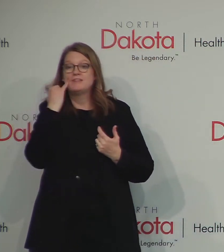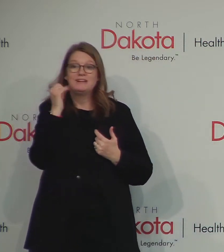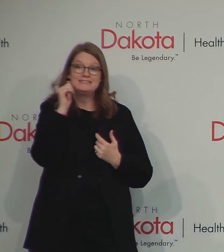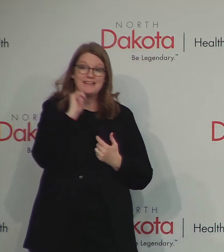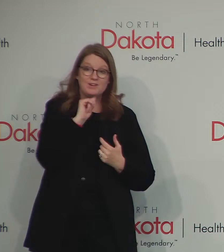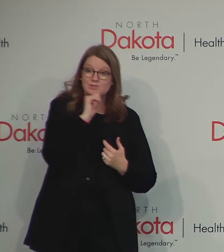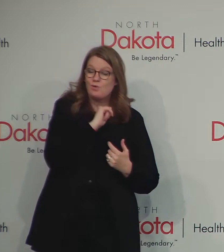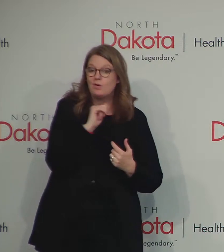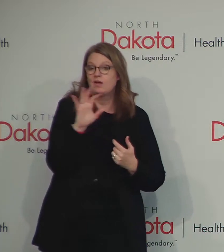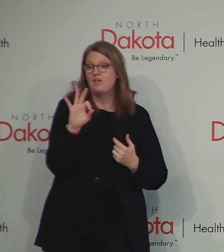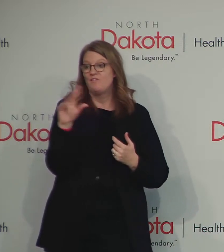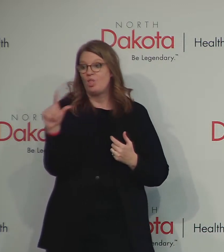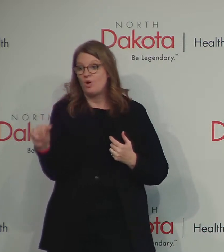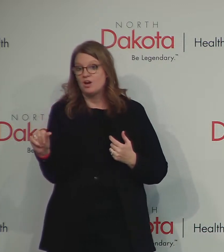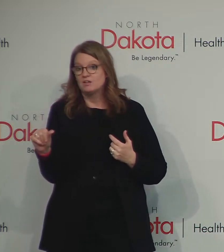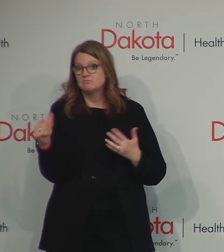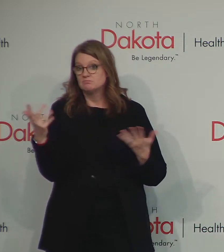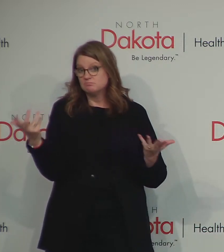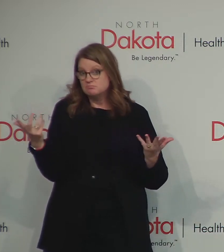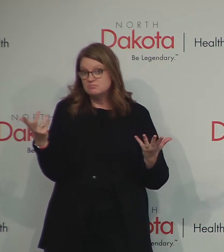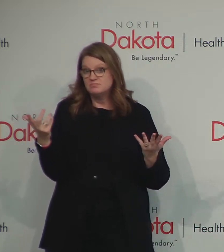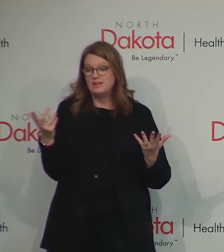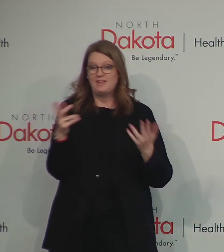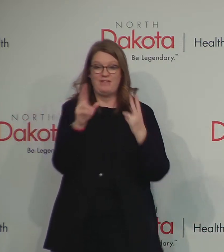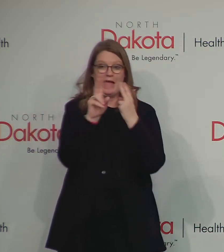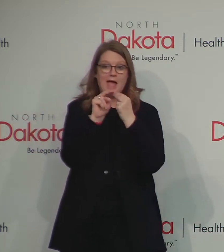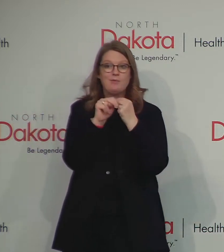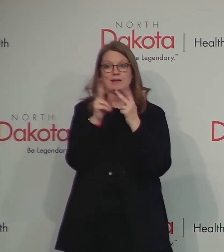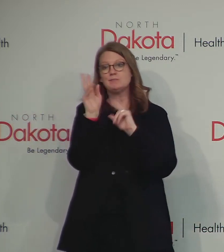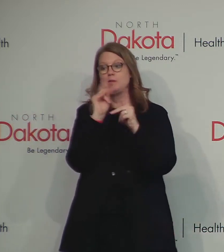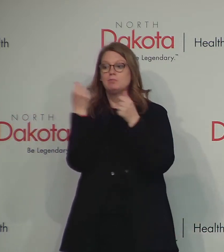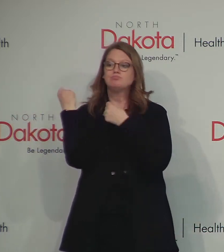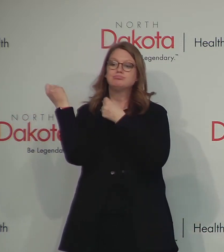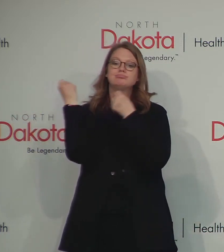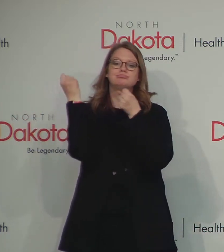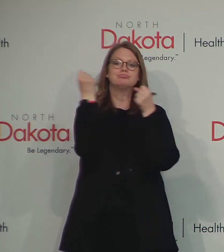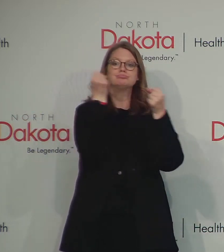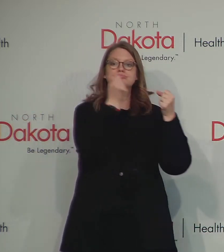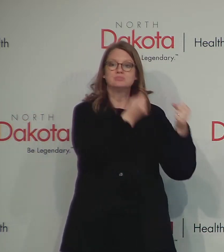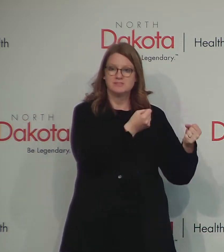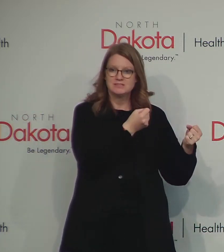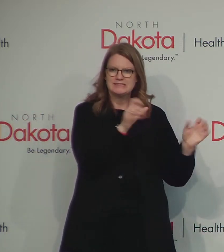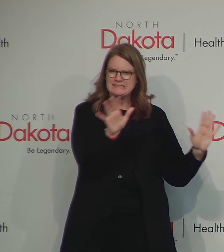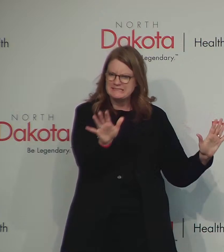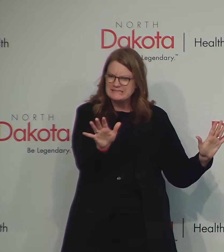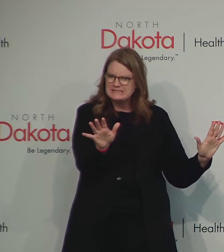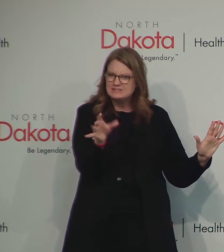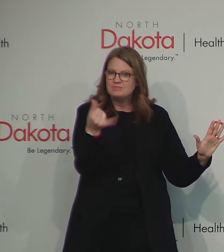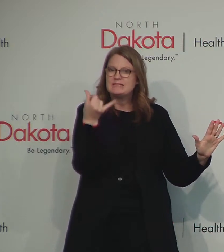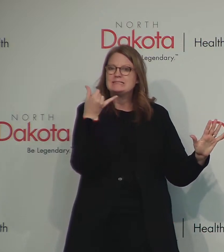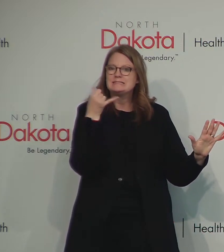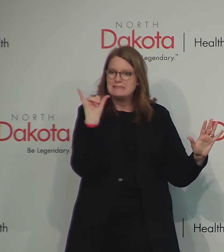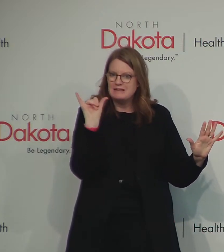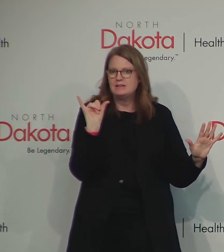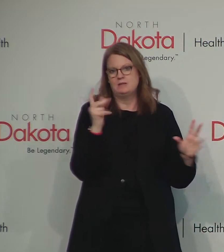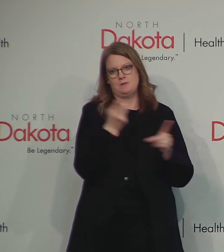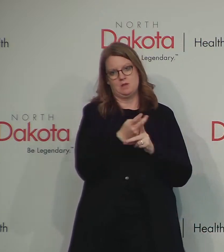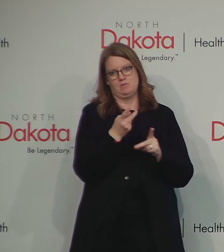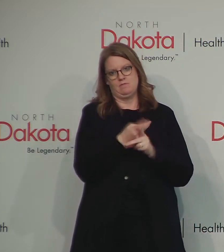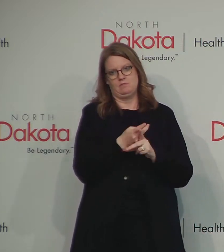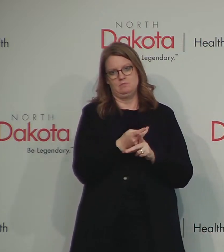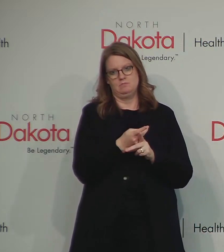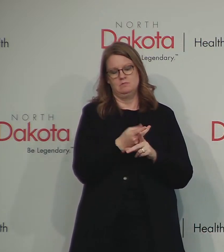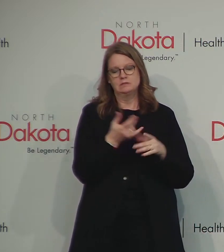Florida, whatever we have, interstate highways coming through here, we still need to maintain that readiness. That doesn't mean